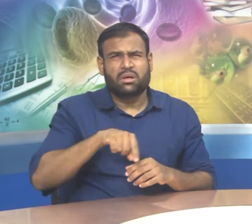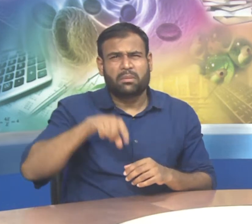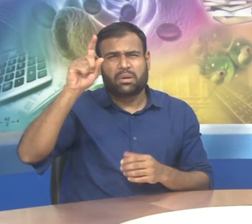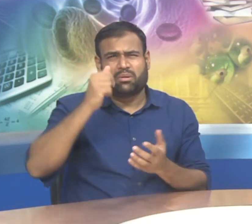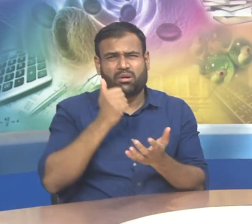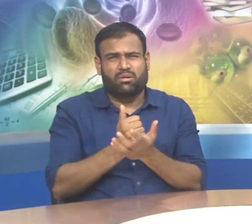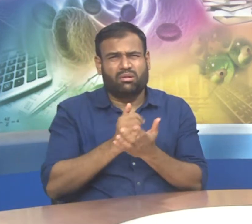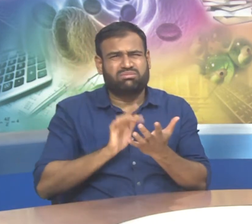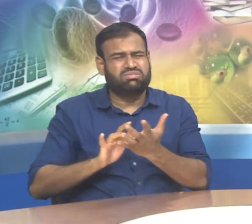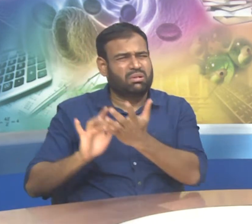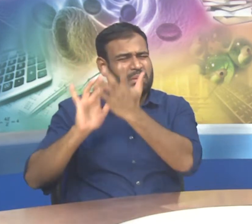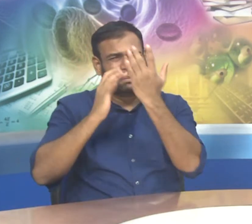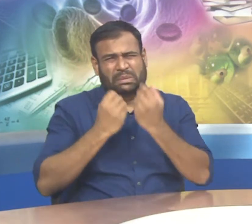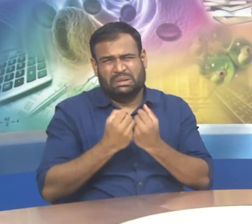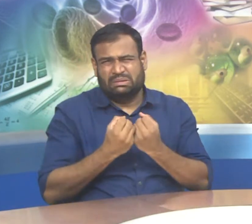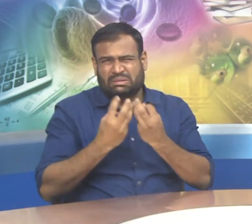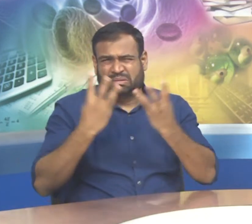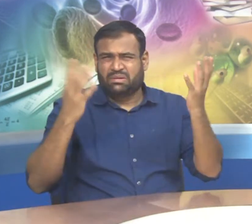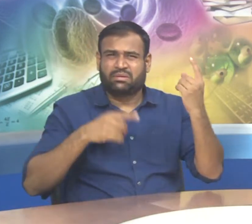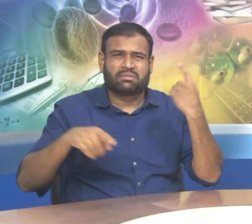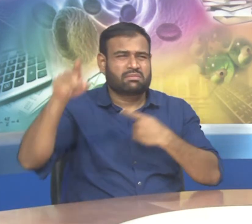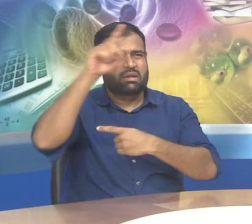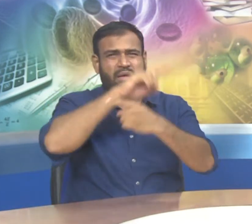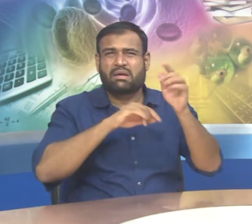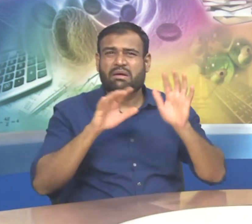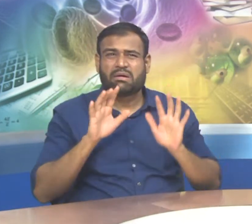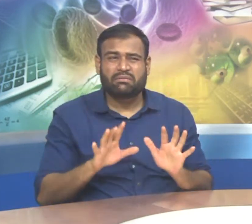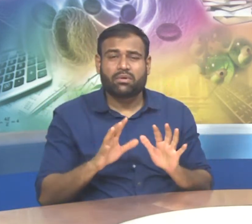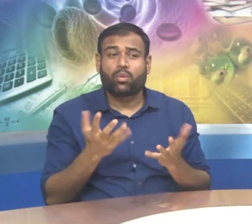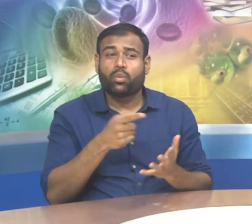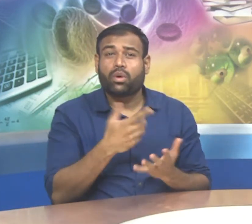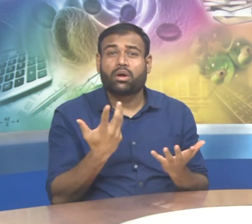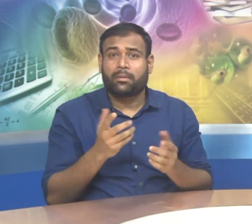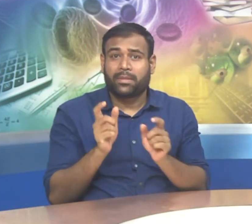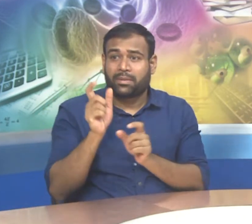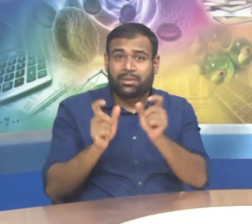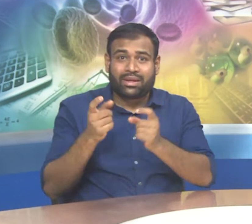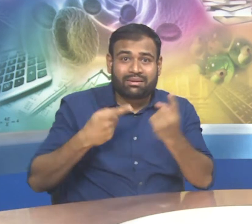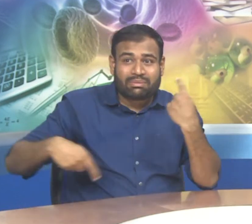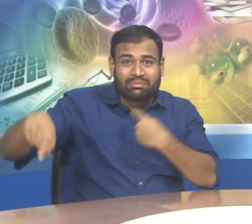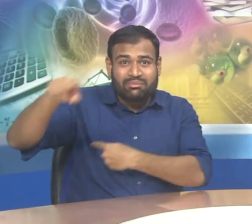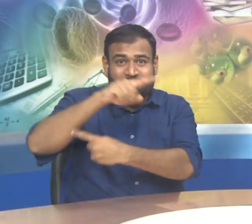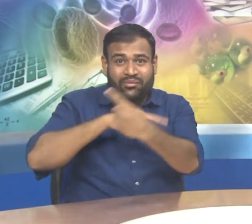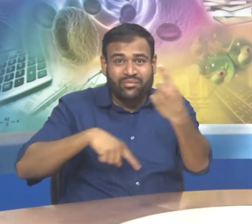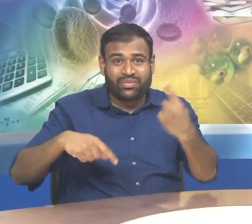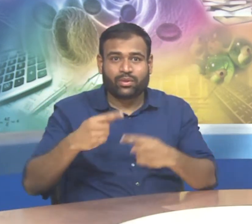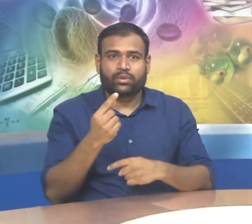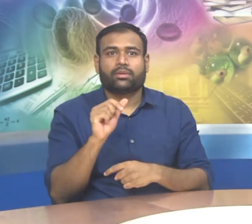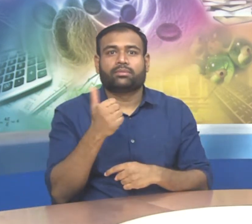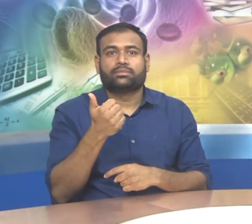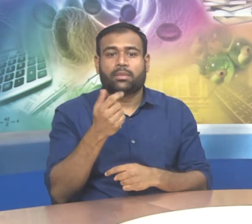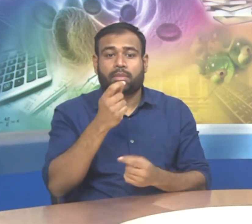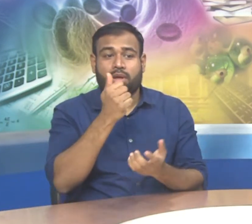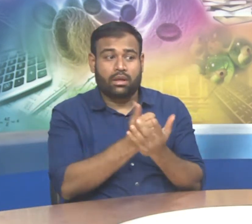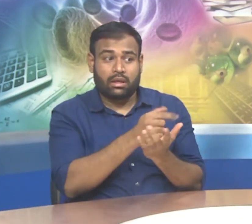We all have experienced that banks are such places where people can deposit their